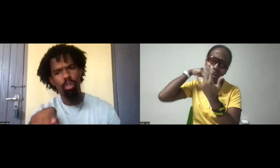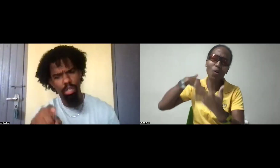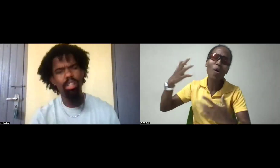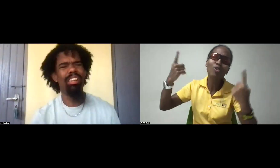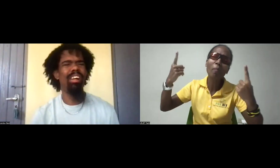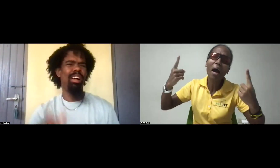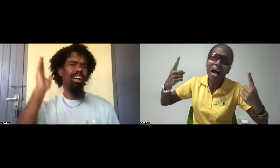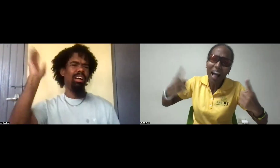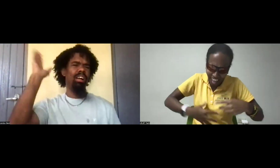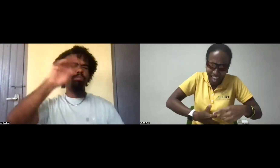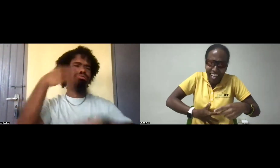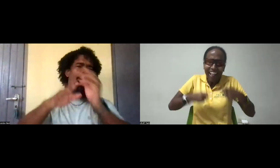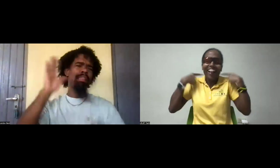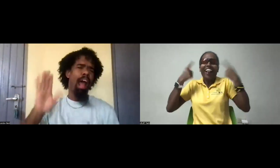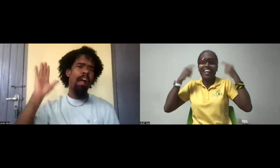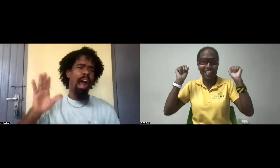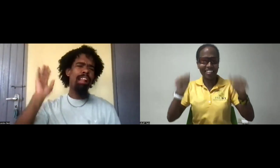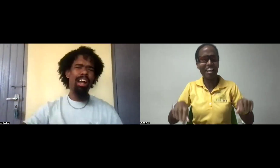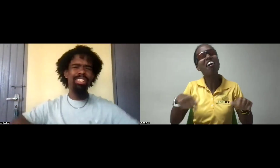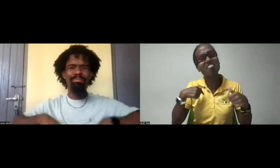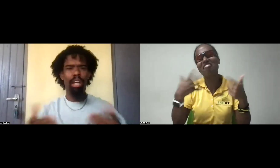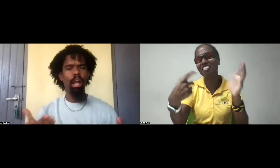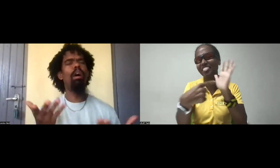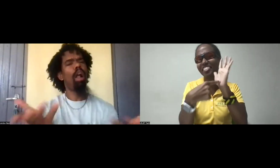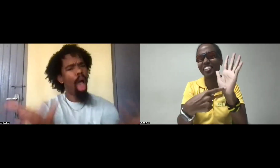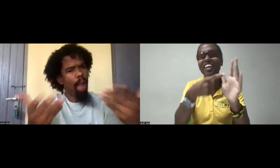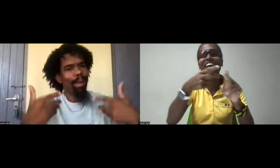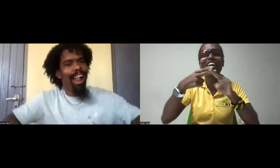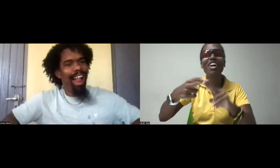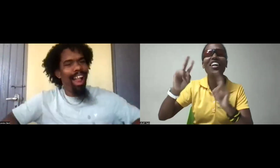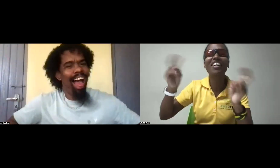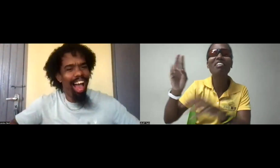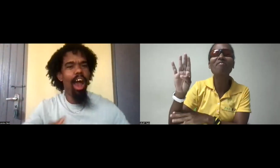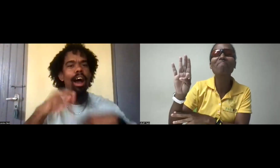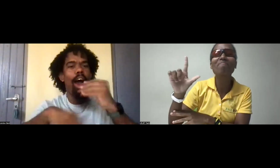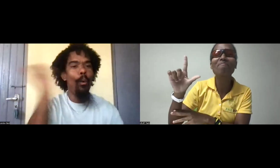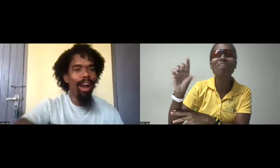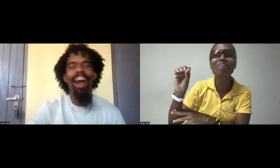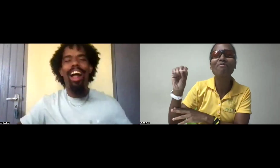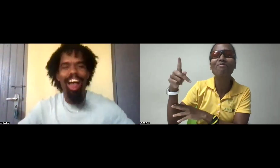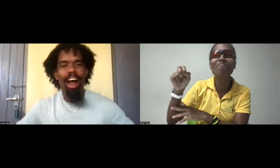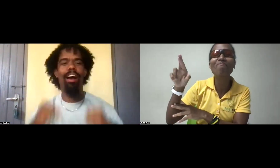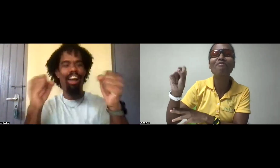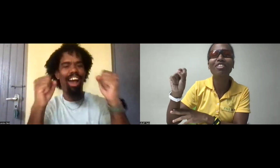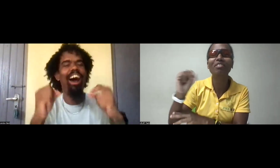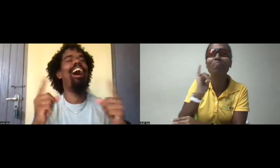And then, maybe you want something to laugh because, after such presentations, we'll have